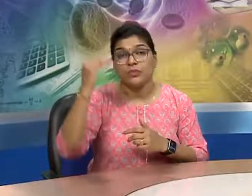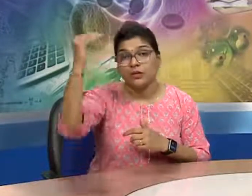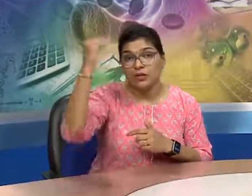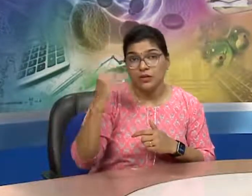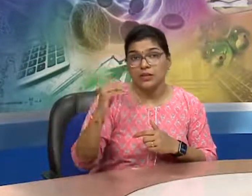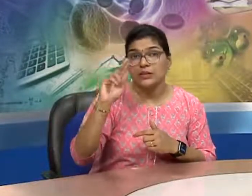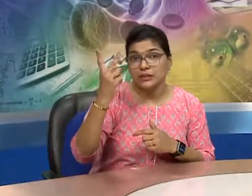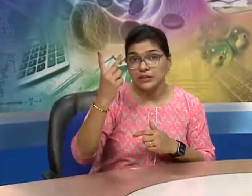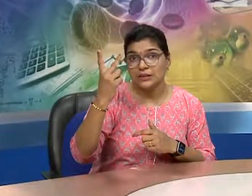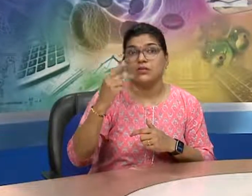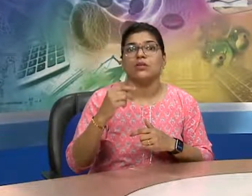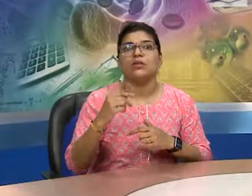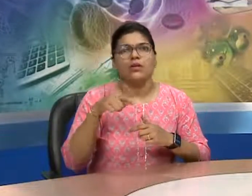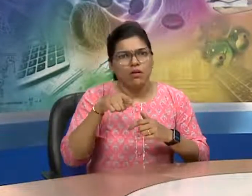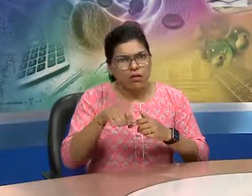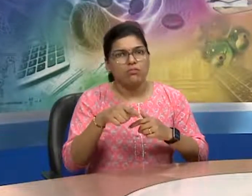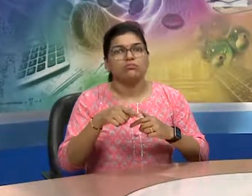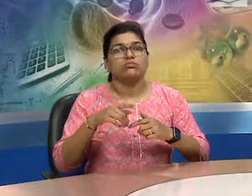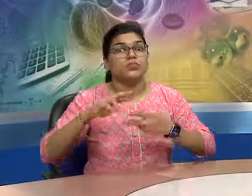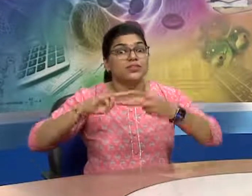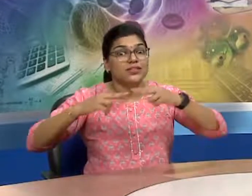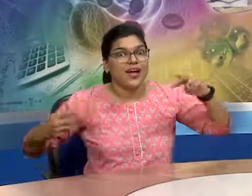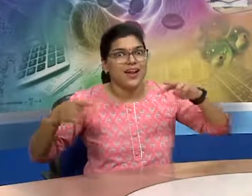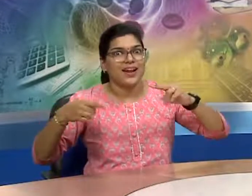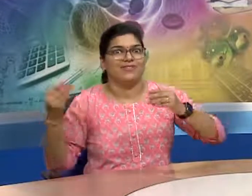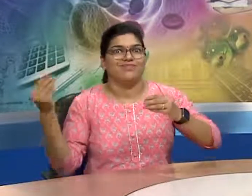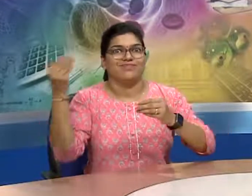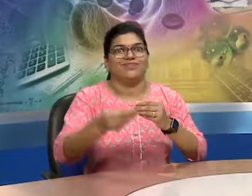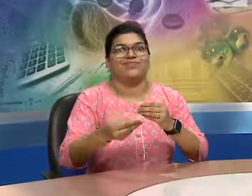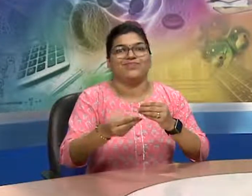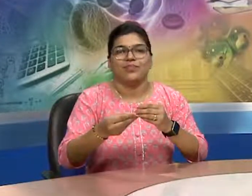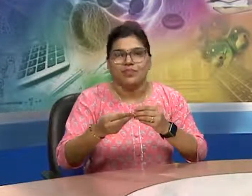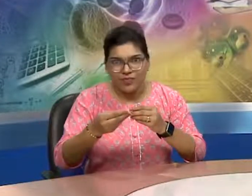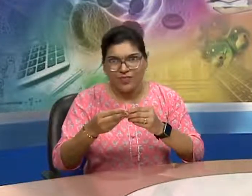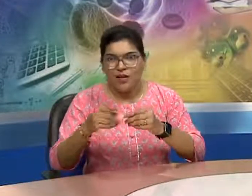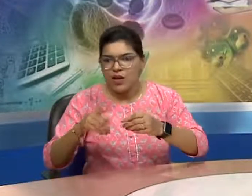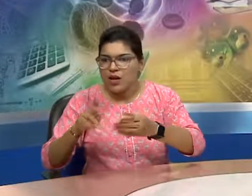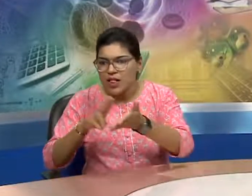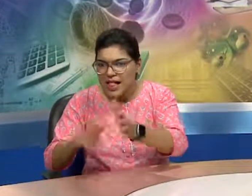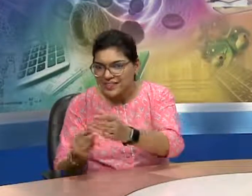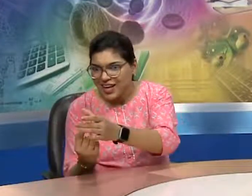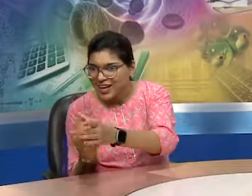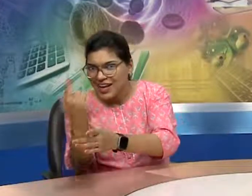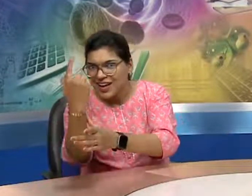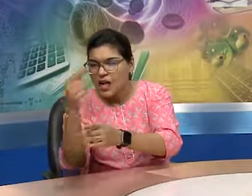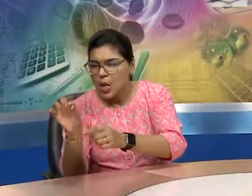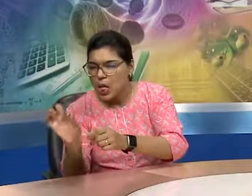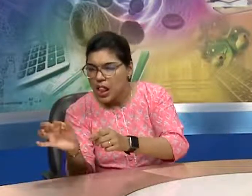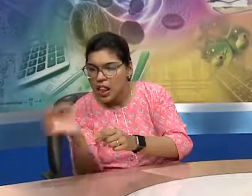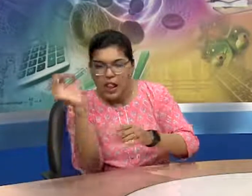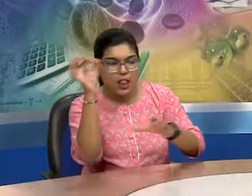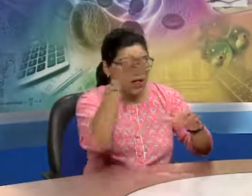brinjals. So all these variations are produced as a result of chance mutation.